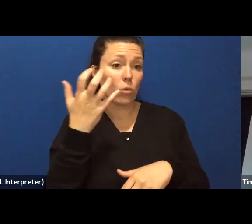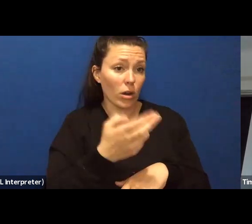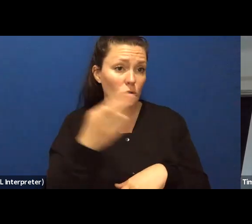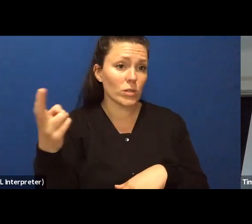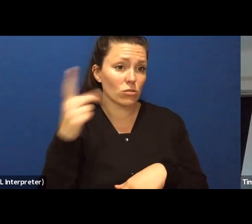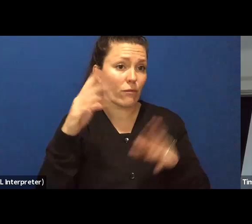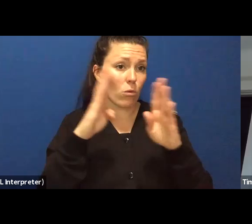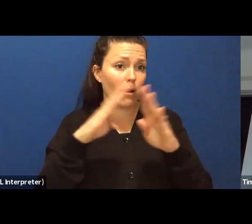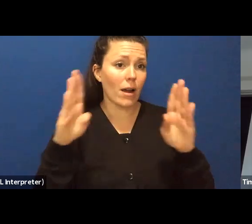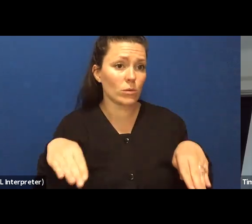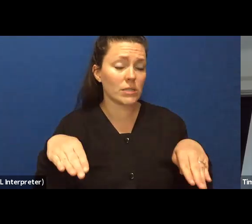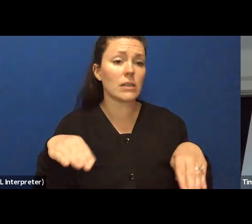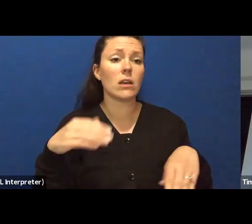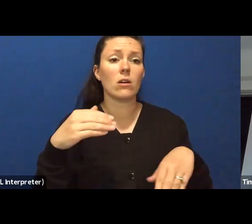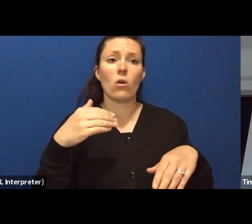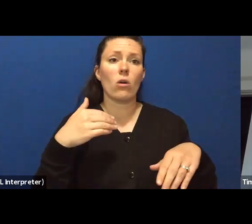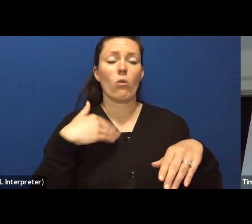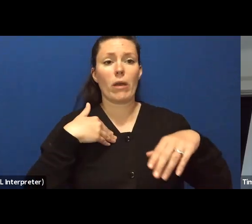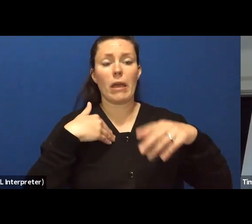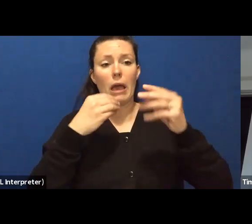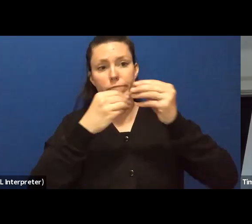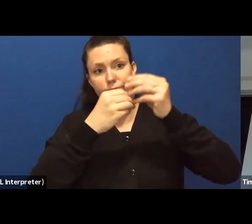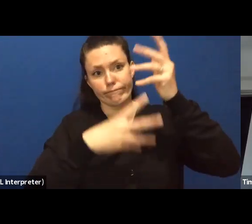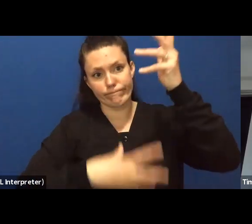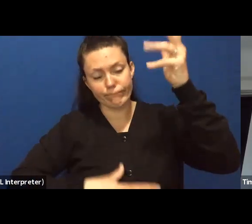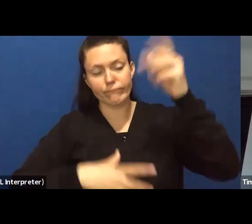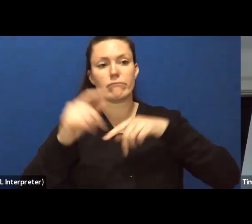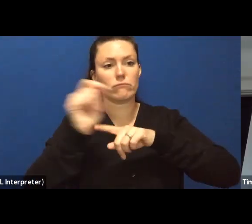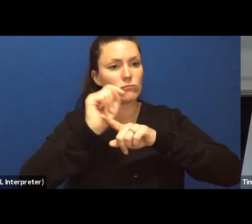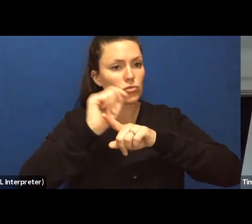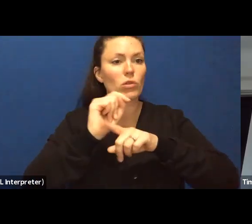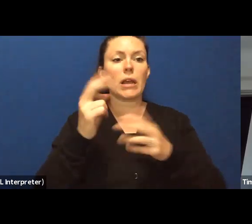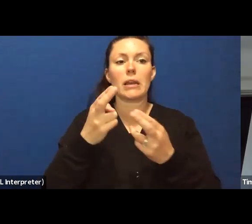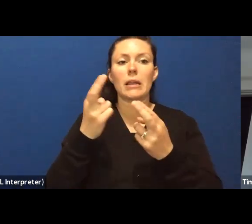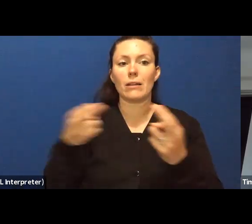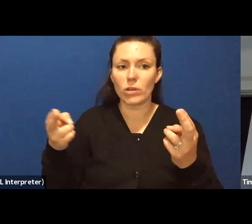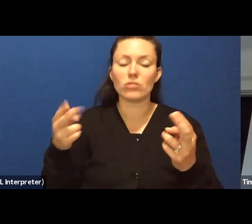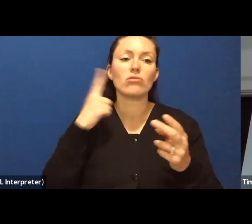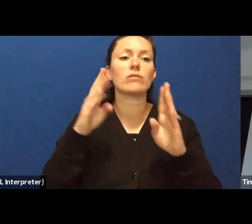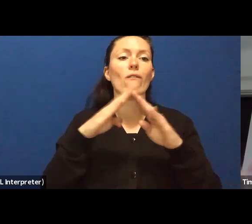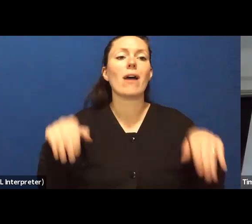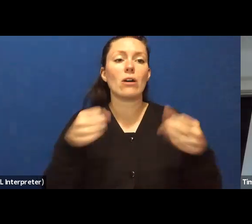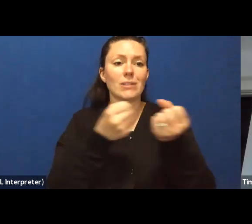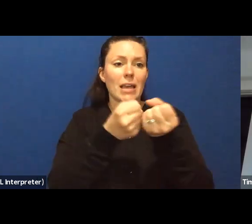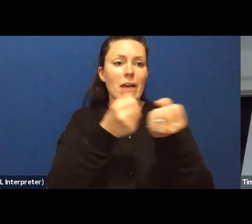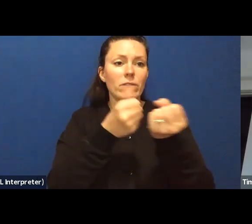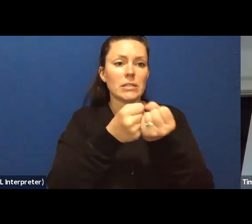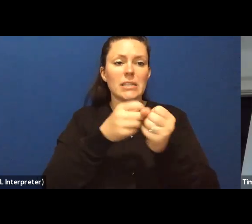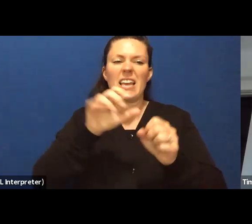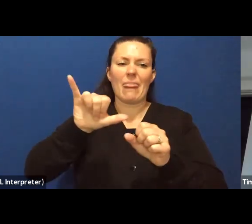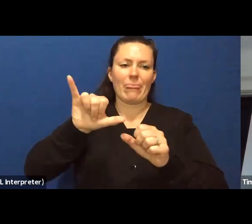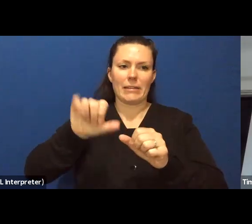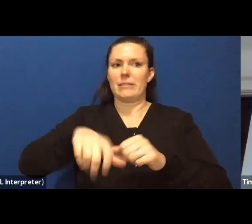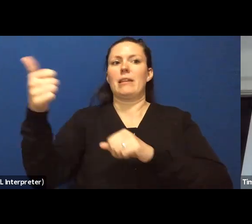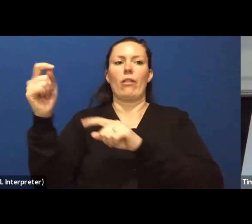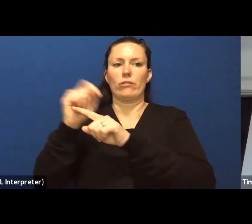piece, we have gobs of information and trainings on housing advocacy and partnerships and those sorts of things, but that's a whole nother training. So I